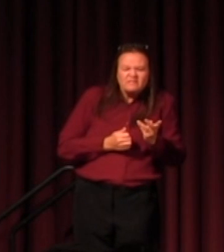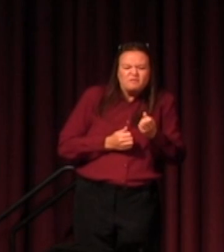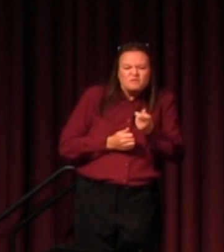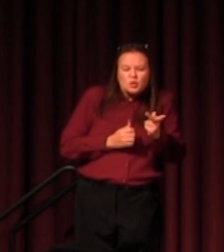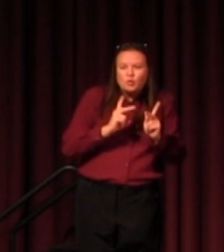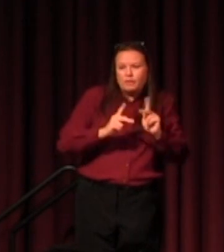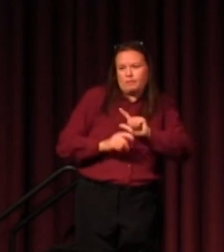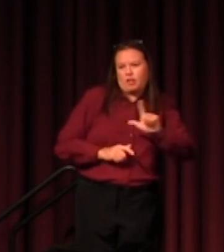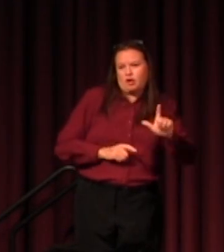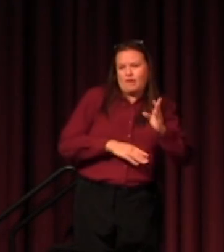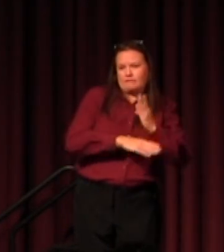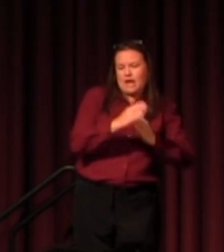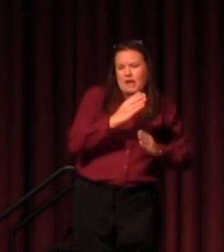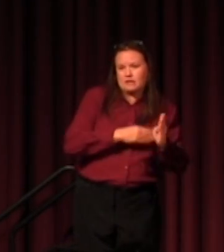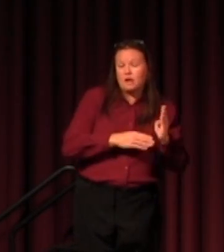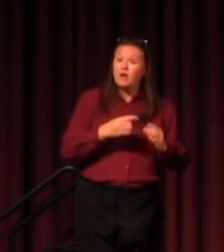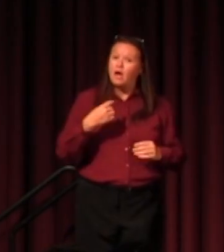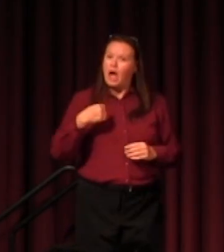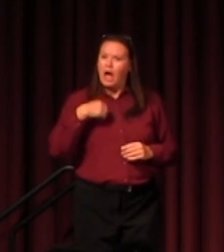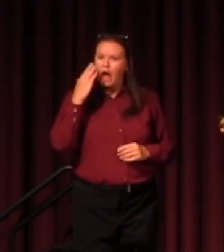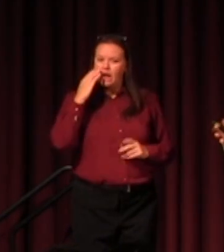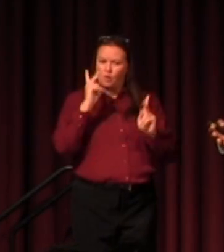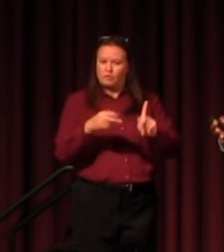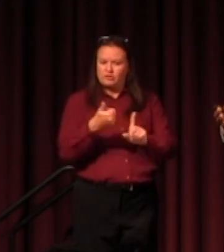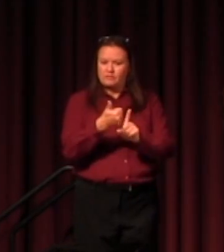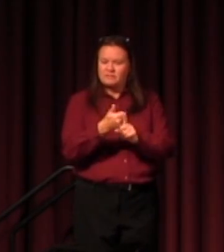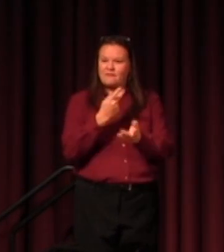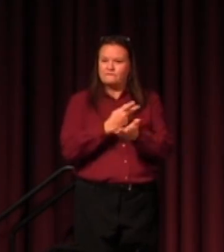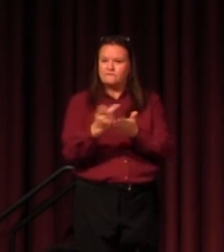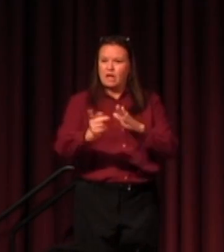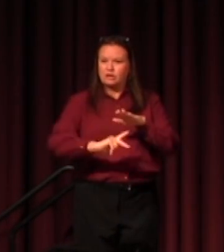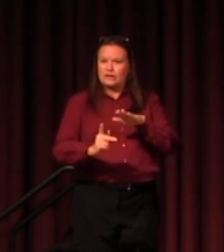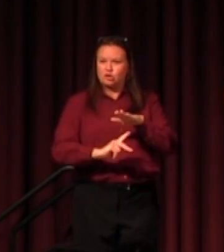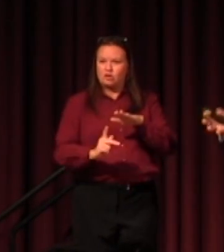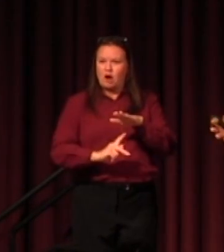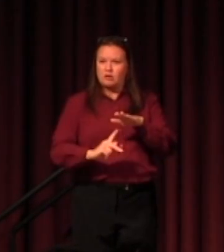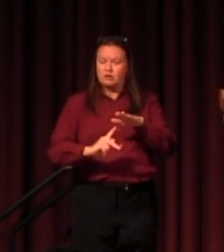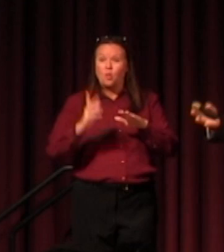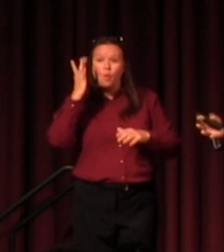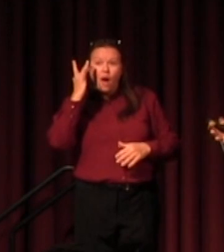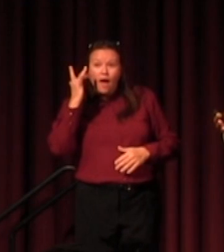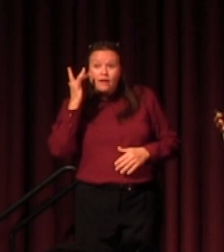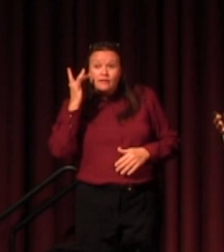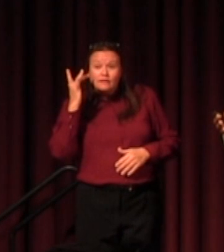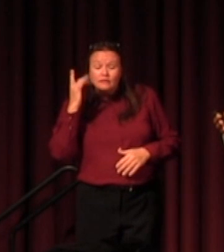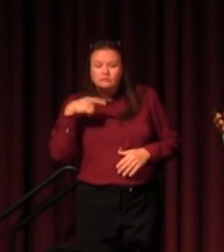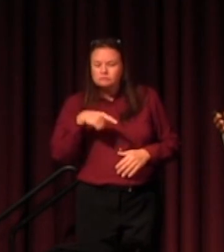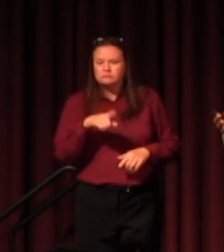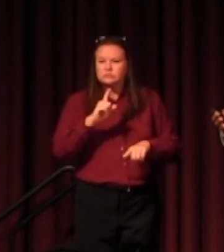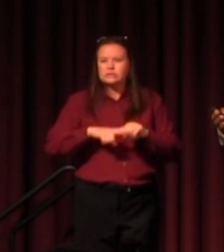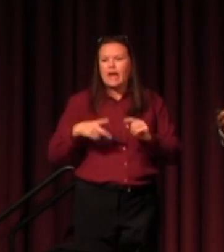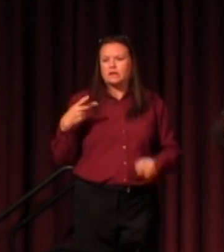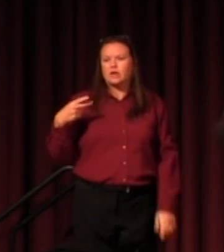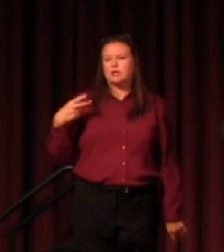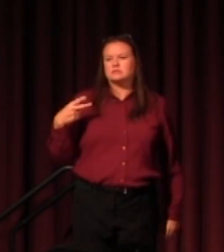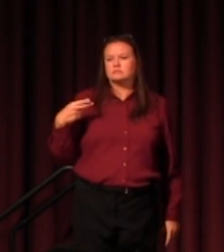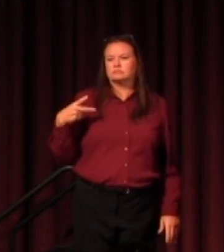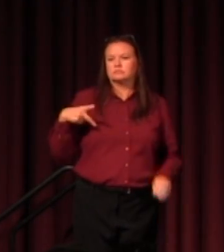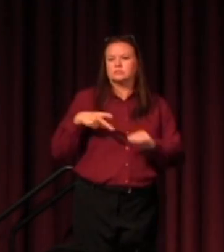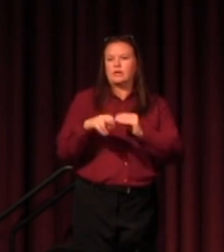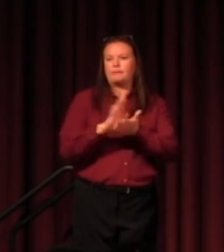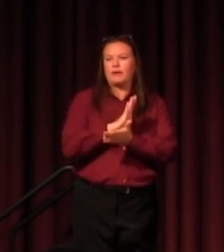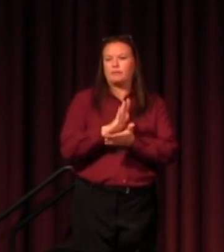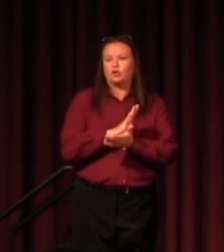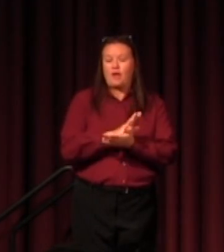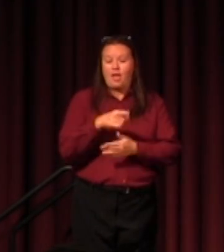kindergarten. Because part of getting out of kindergarten is your ability to cut scissors, use scissors. And they didn't have left-hand